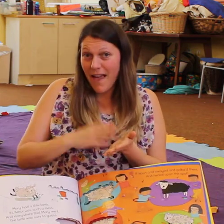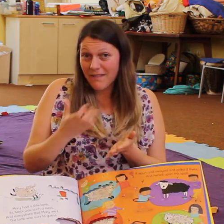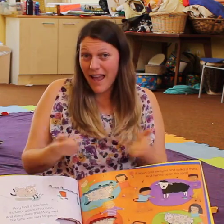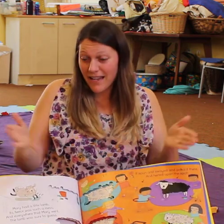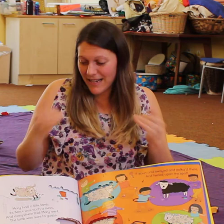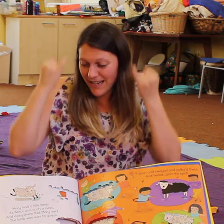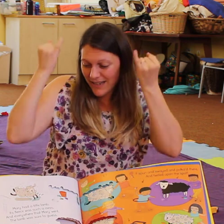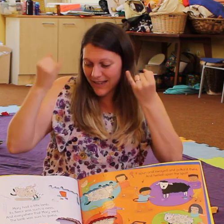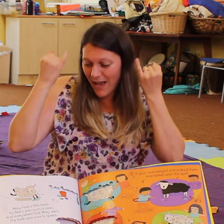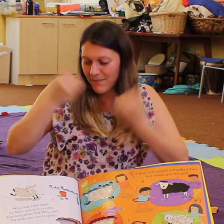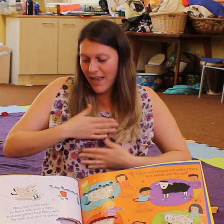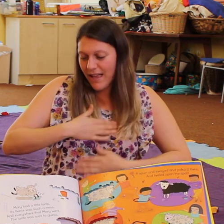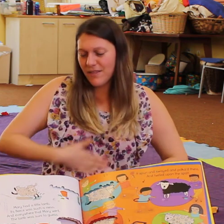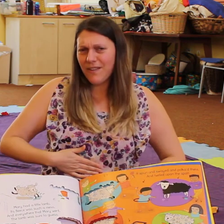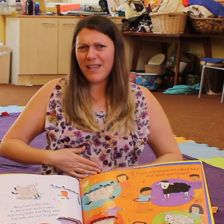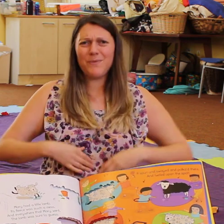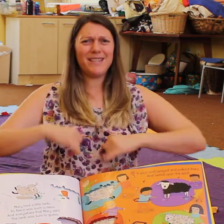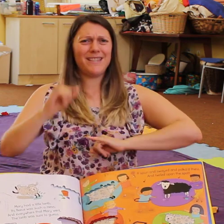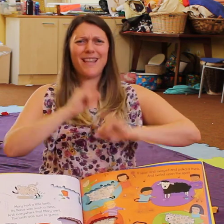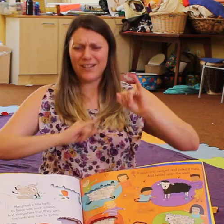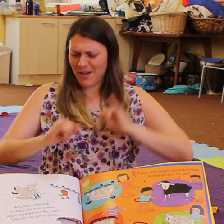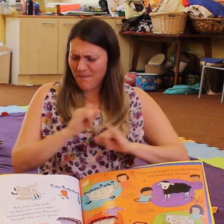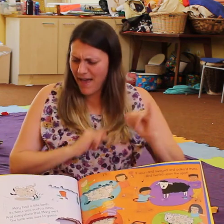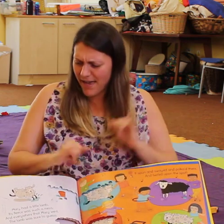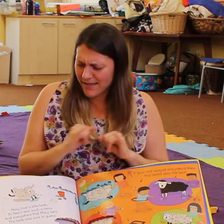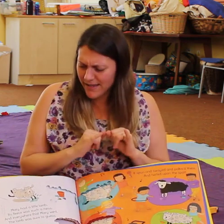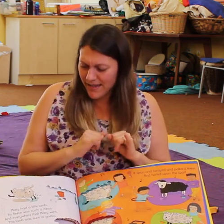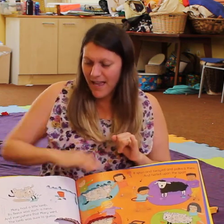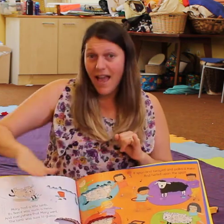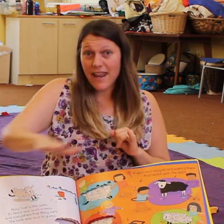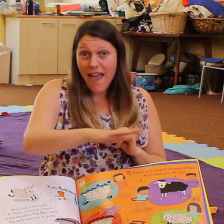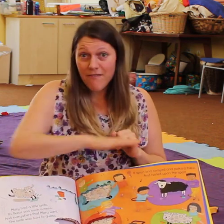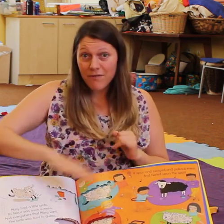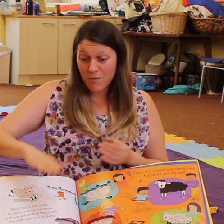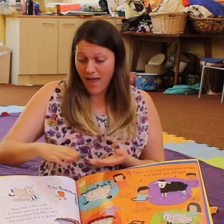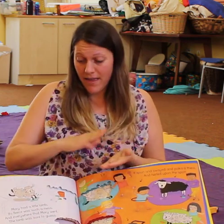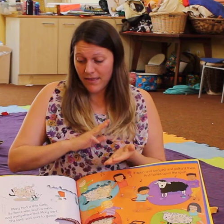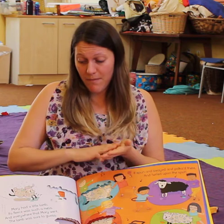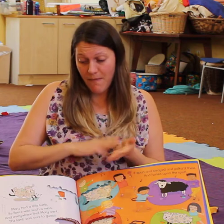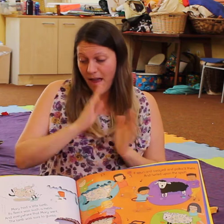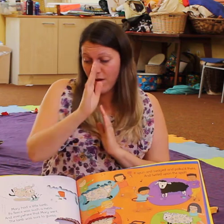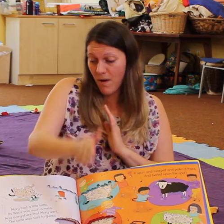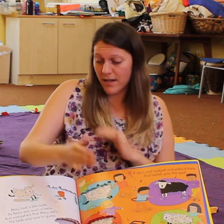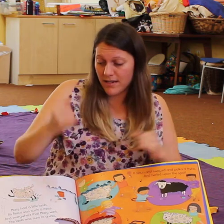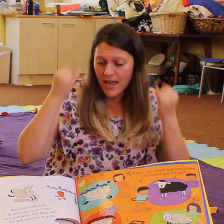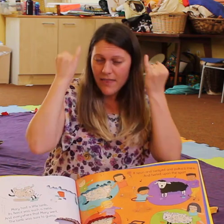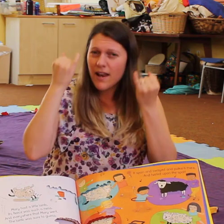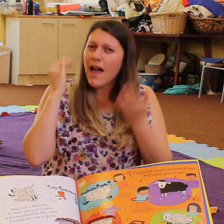Mary had a little lamb. Its fleece was such a mess. And everywhere that Mary went, the lamb